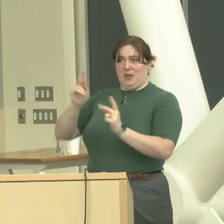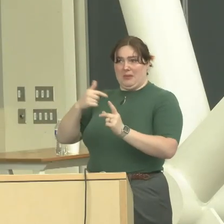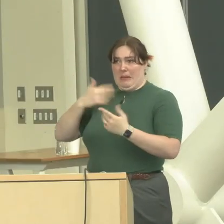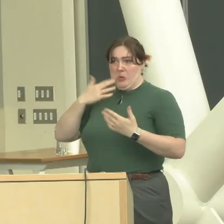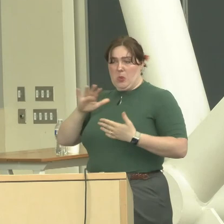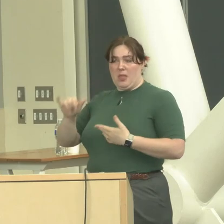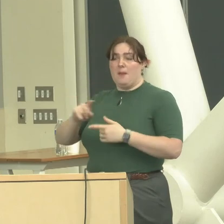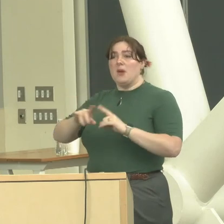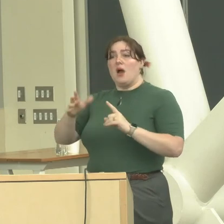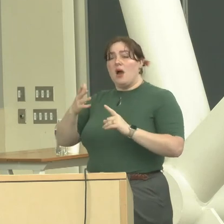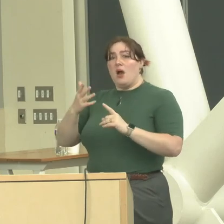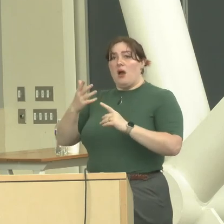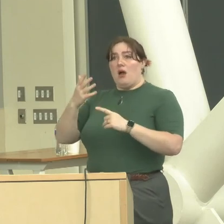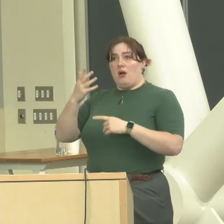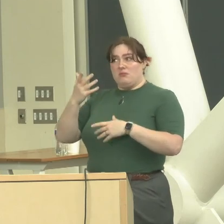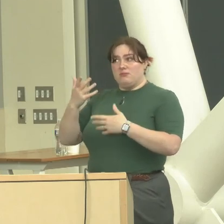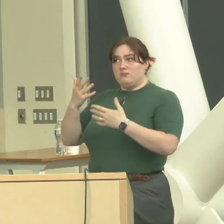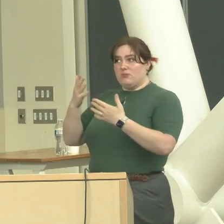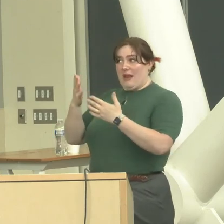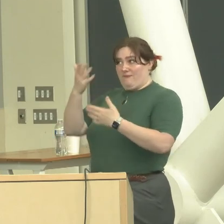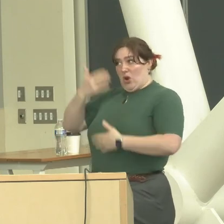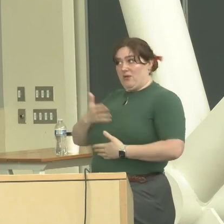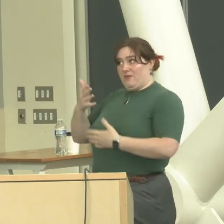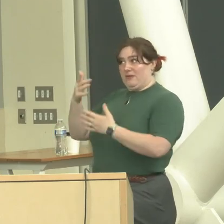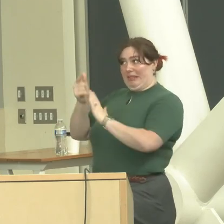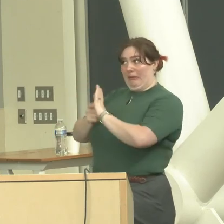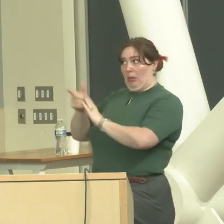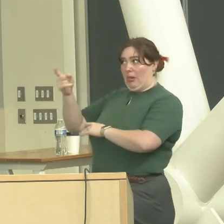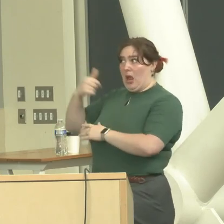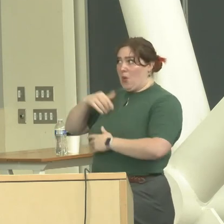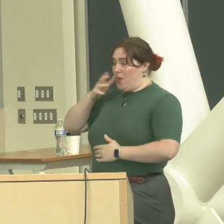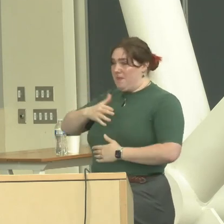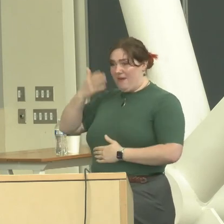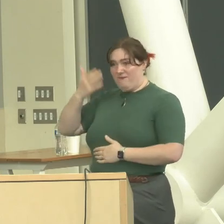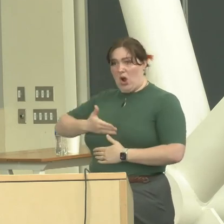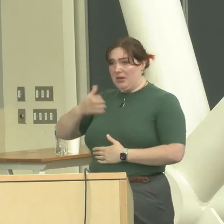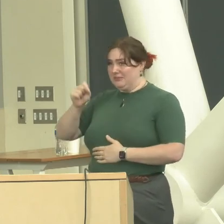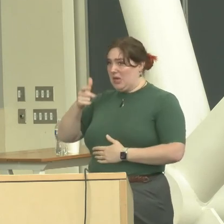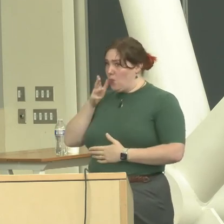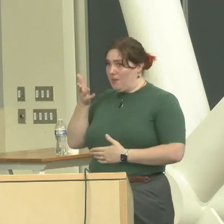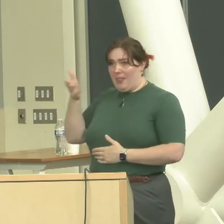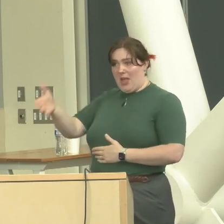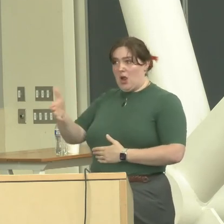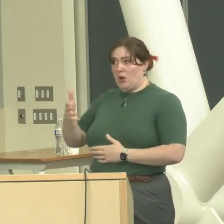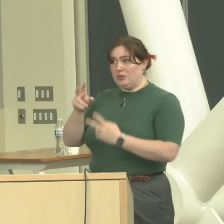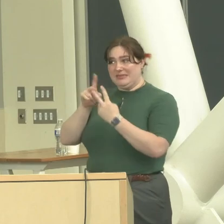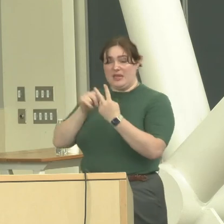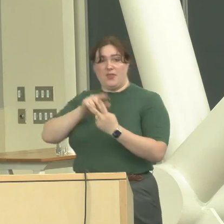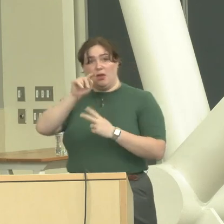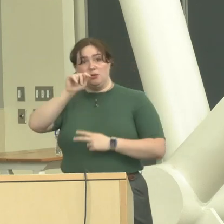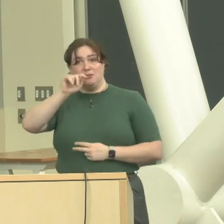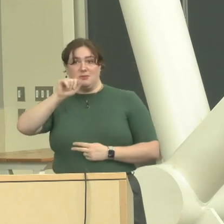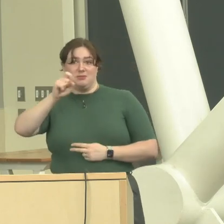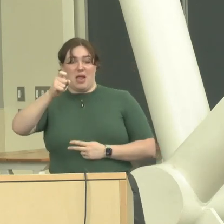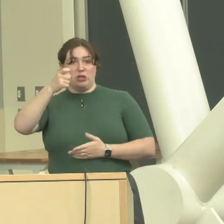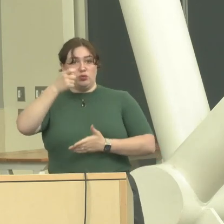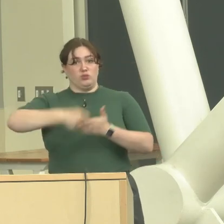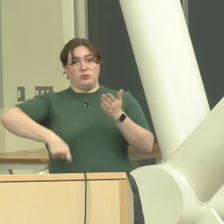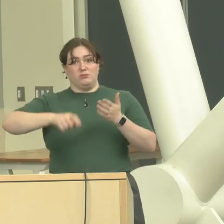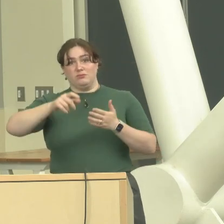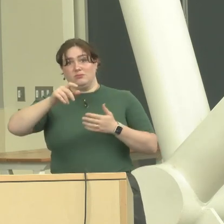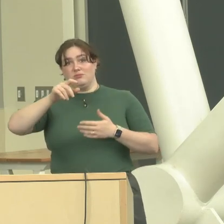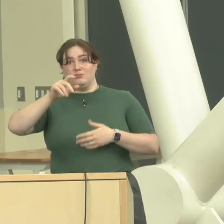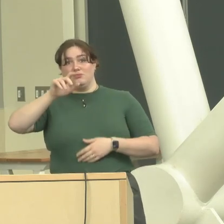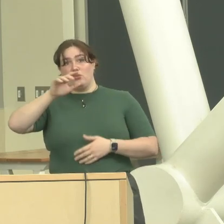the ask of the legislature, I'll be in the front of the charge. So we need that. Yeah, so thank you. Thank